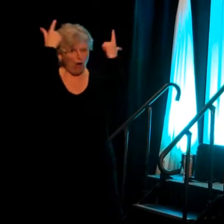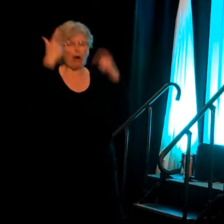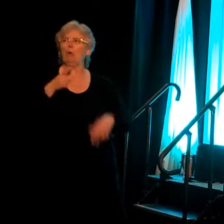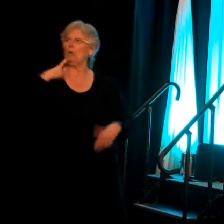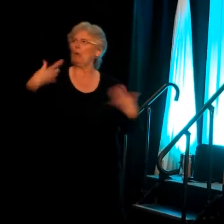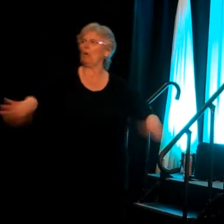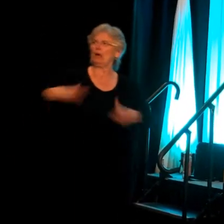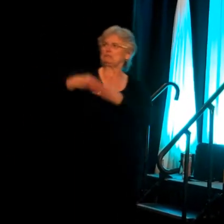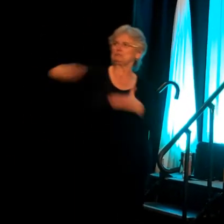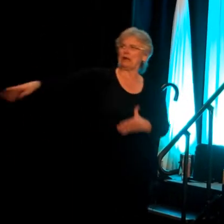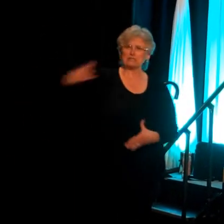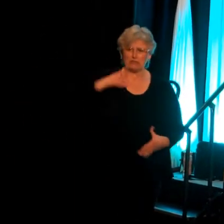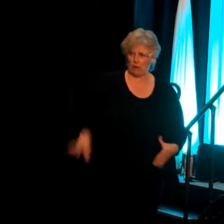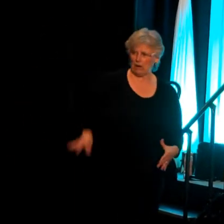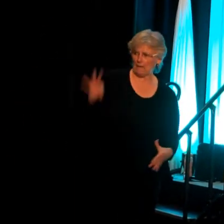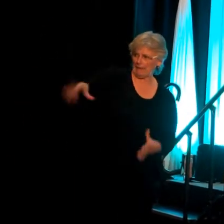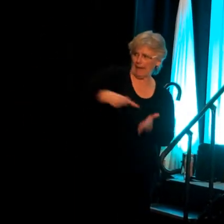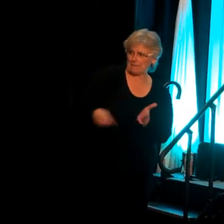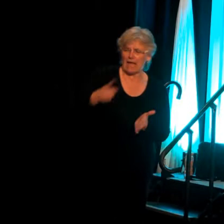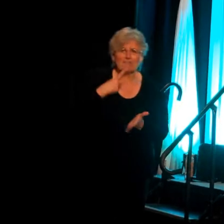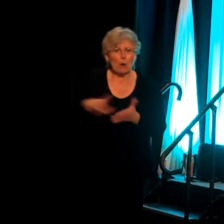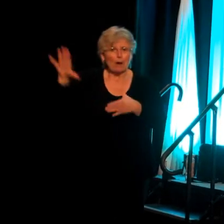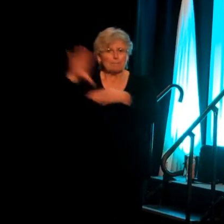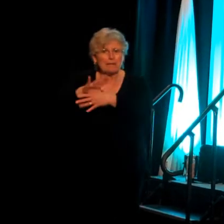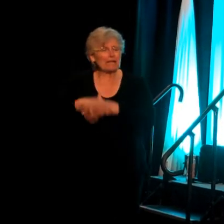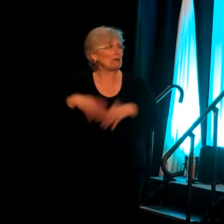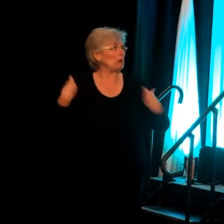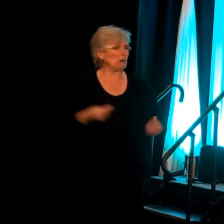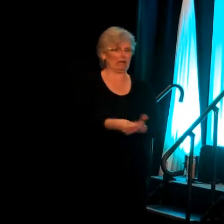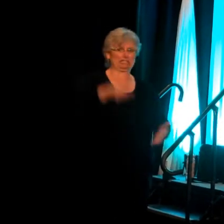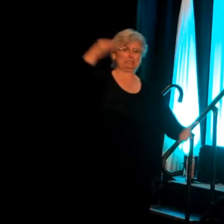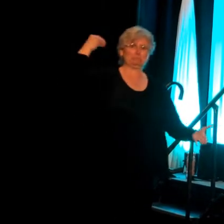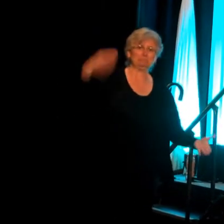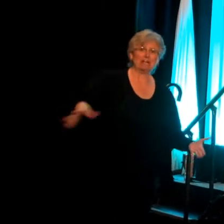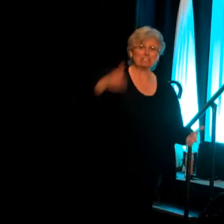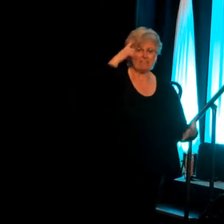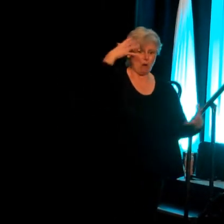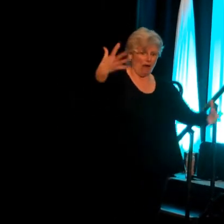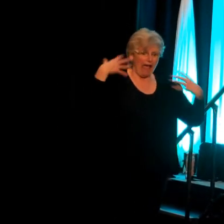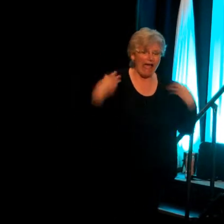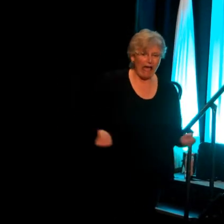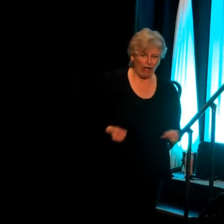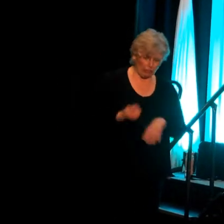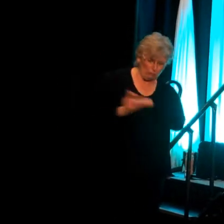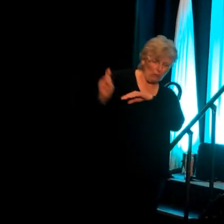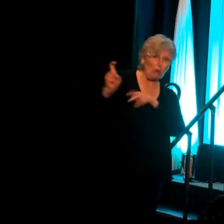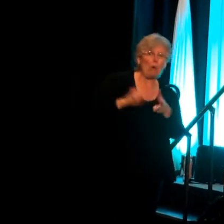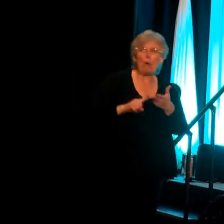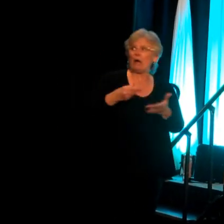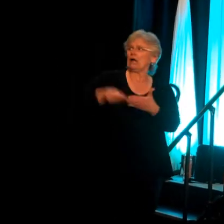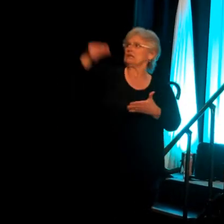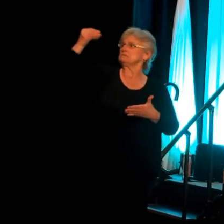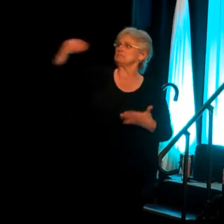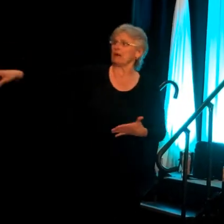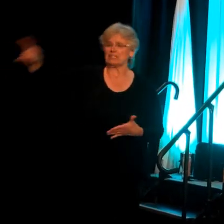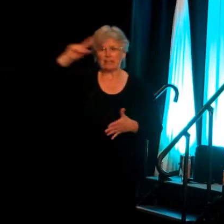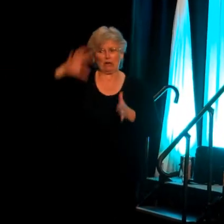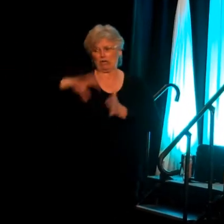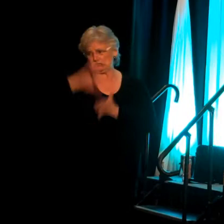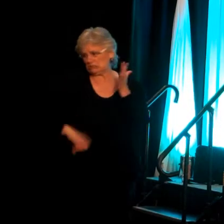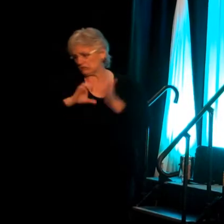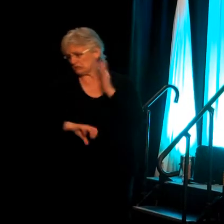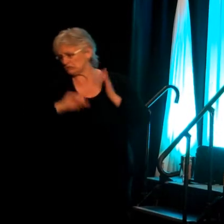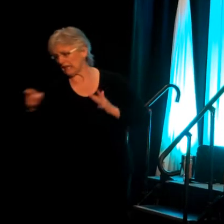more costly out of their pocketbook. It's more costly out of their health. It's more costly from our tax